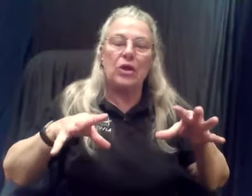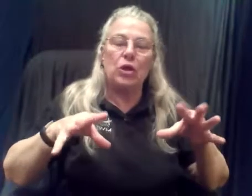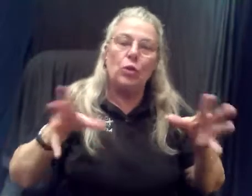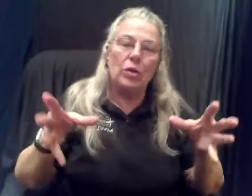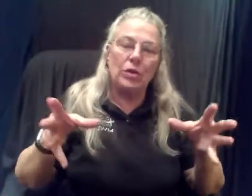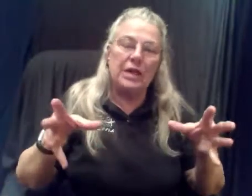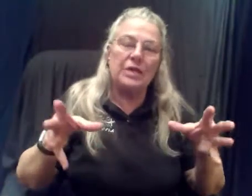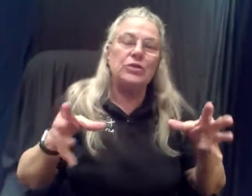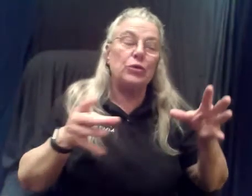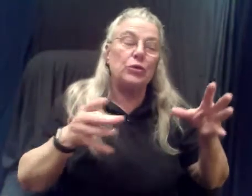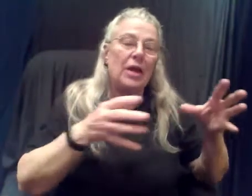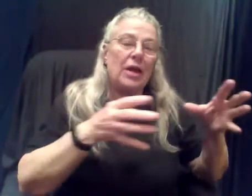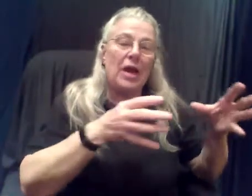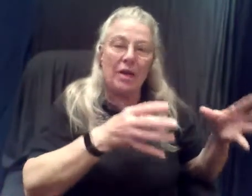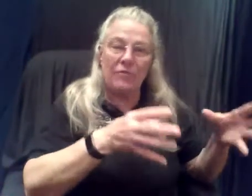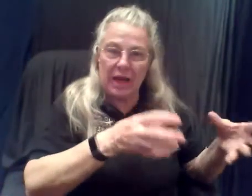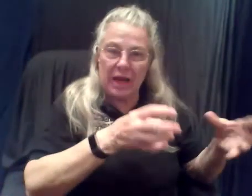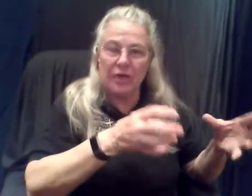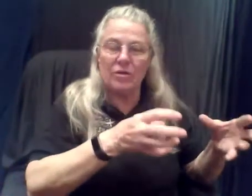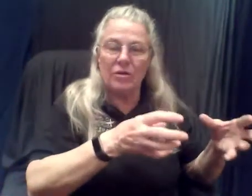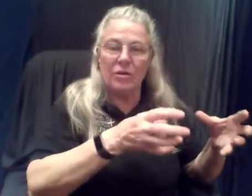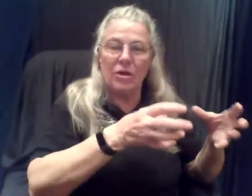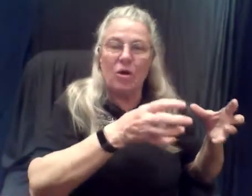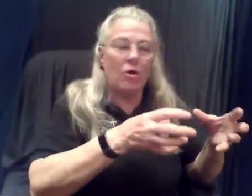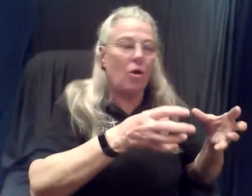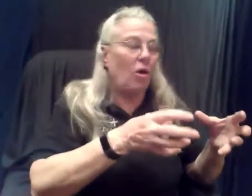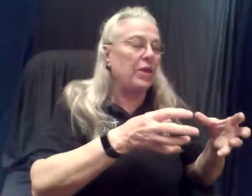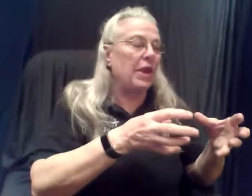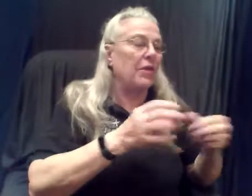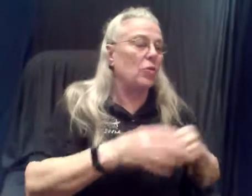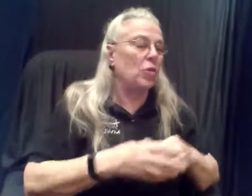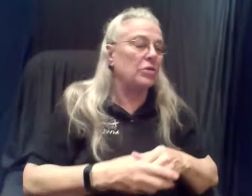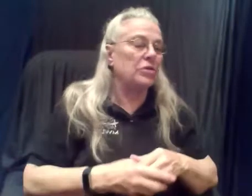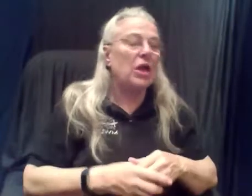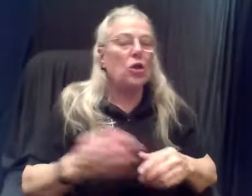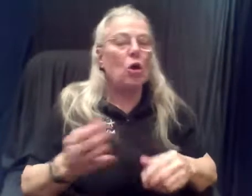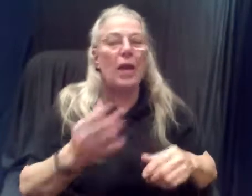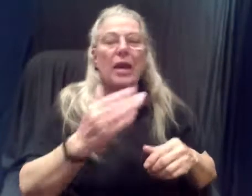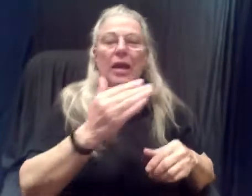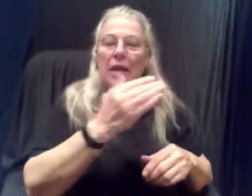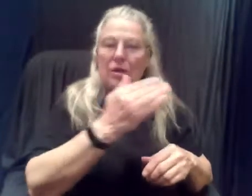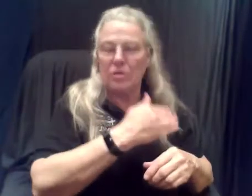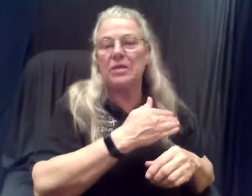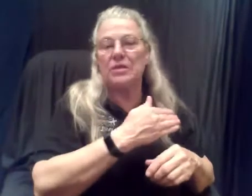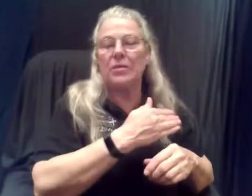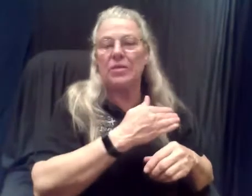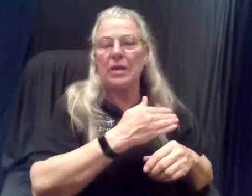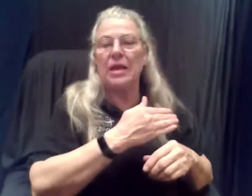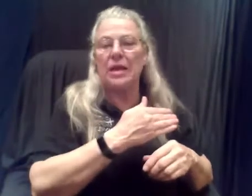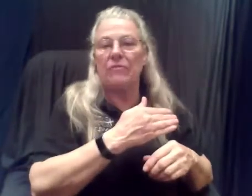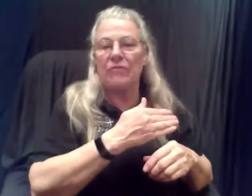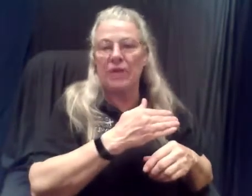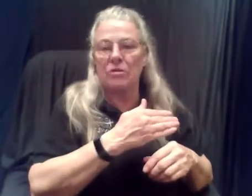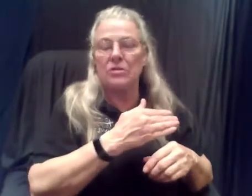will need to have your handle on all the other words. Go back and look at some of the beginning videos and you